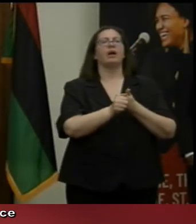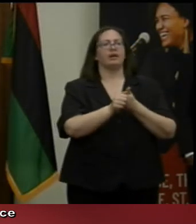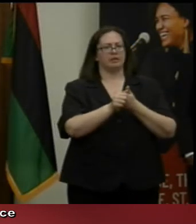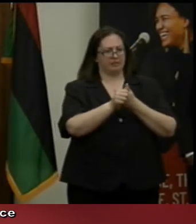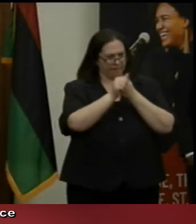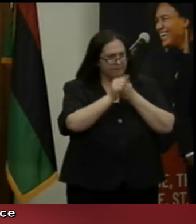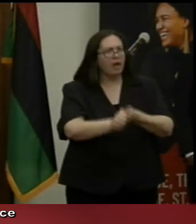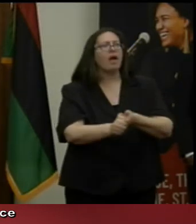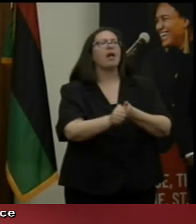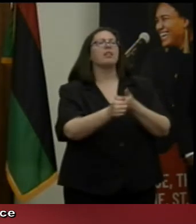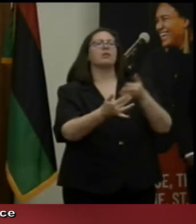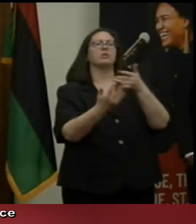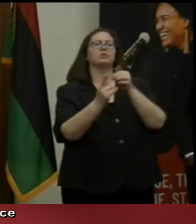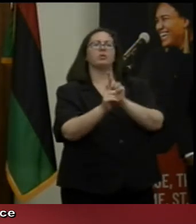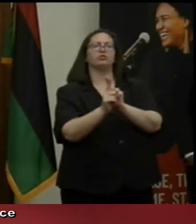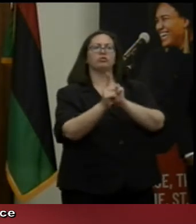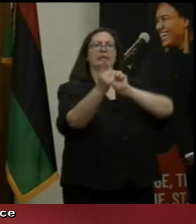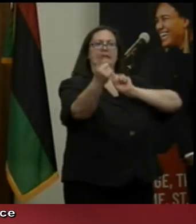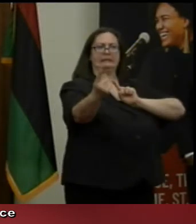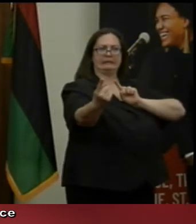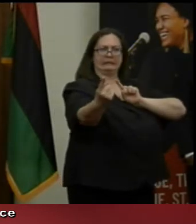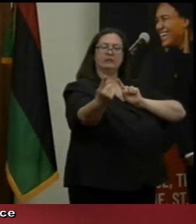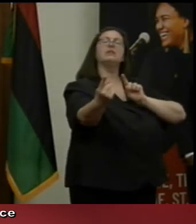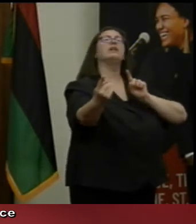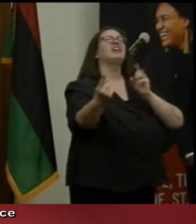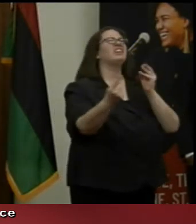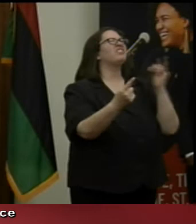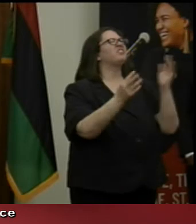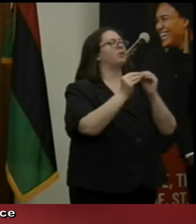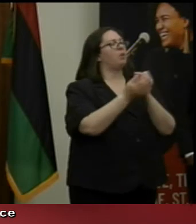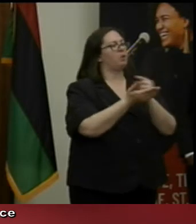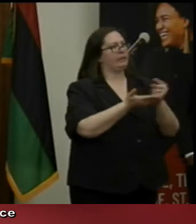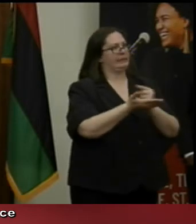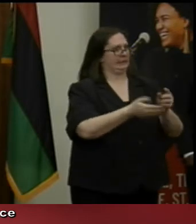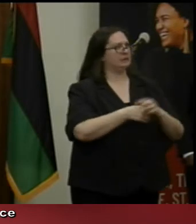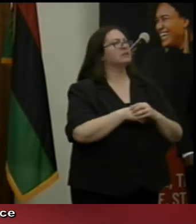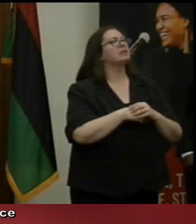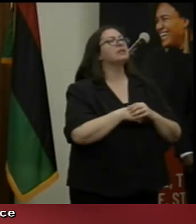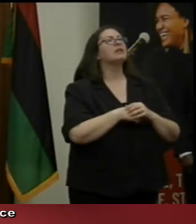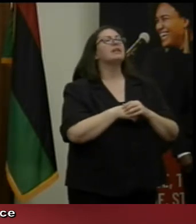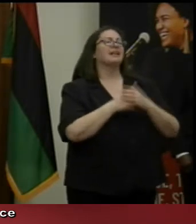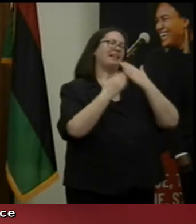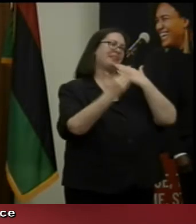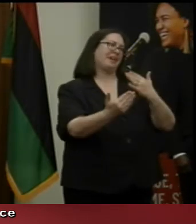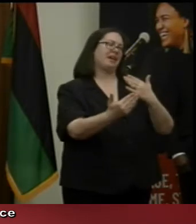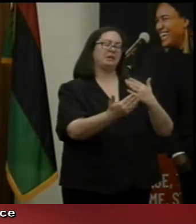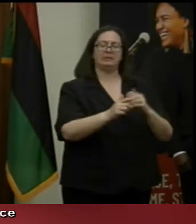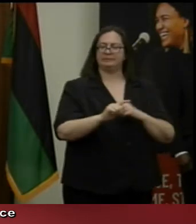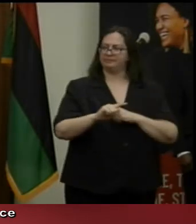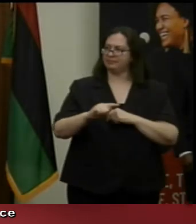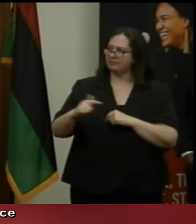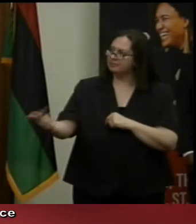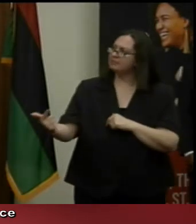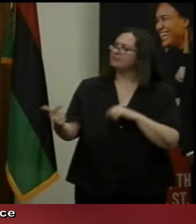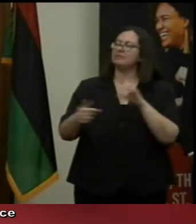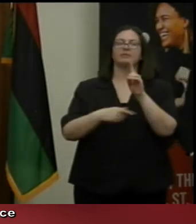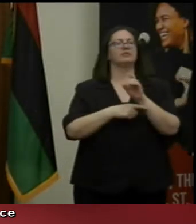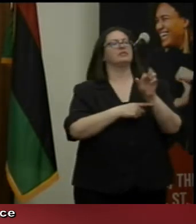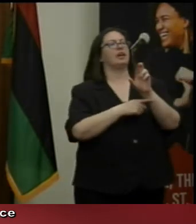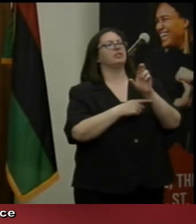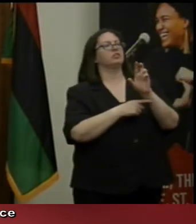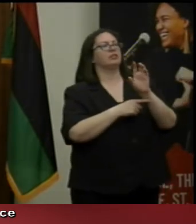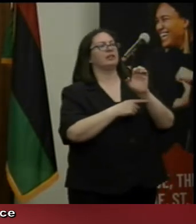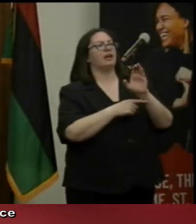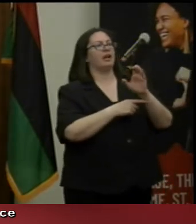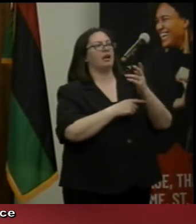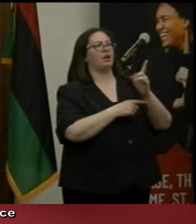recommendations for a few more weeks. Thank you all. I want to turn this over to Dr. Eccles, and I'll be